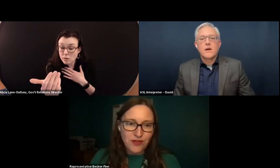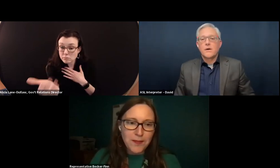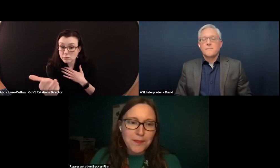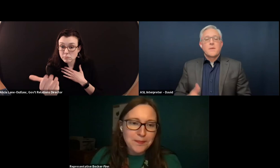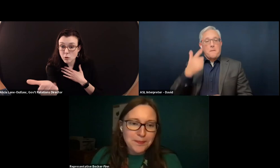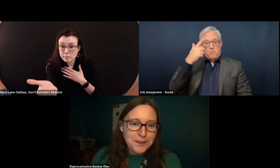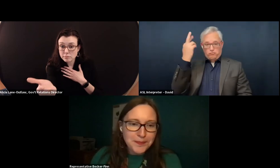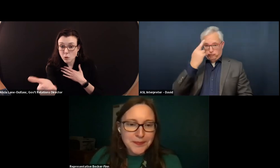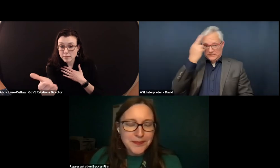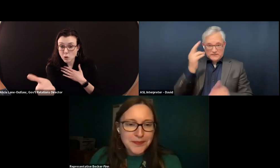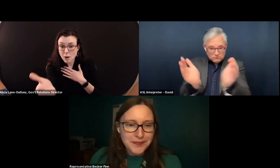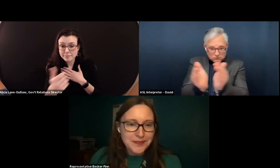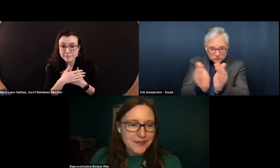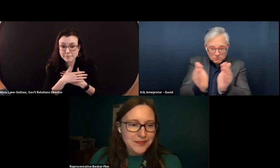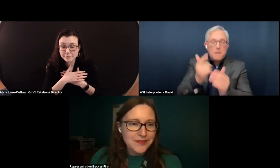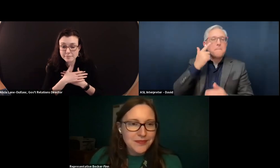reimburse for them.